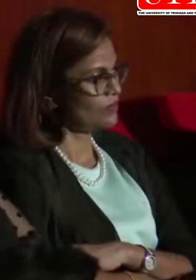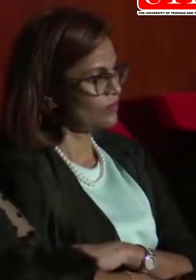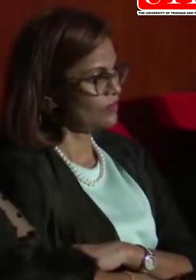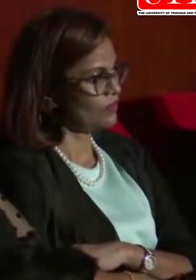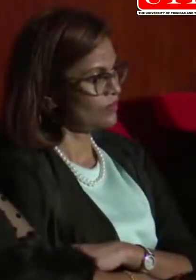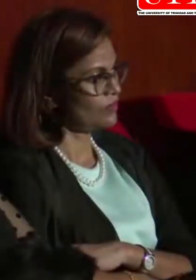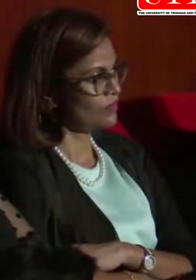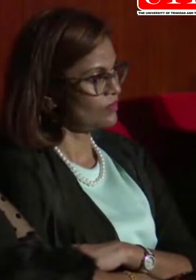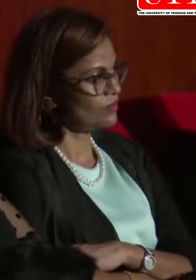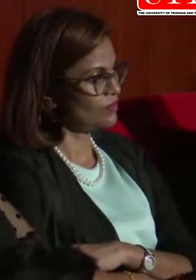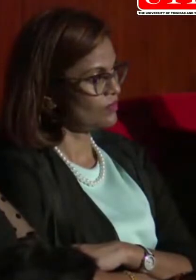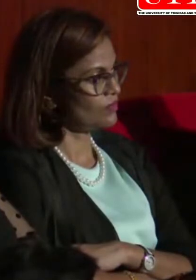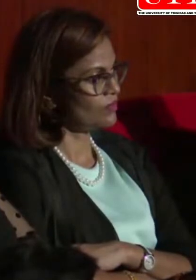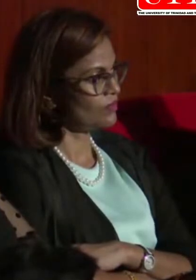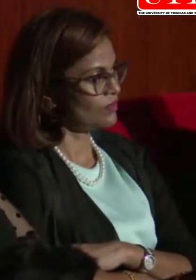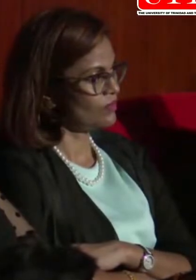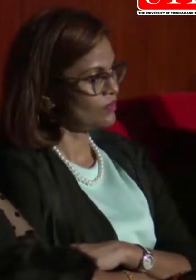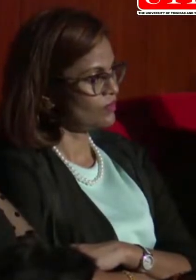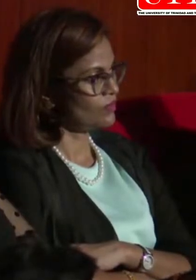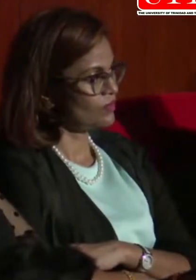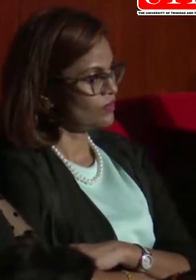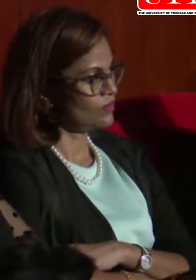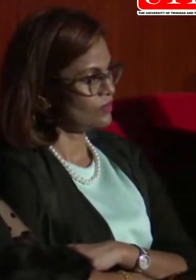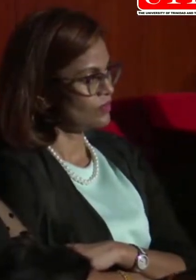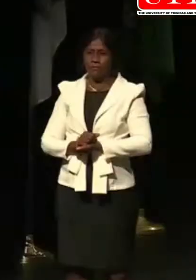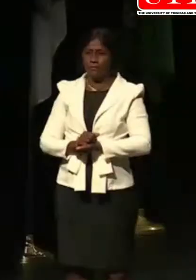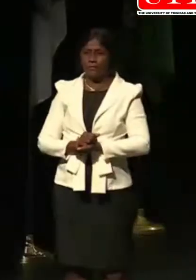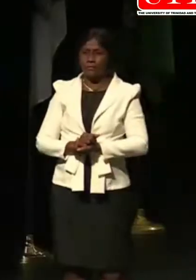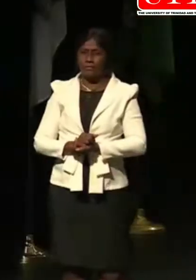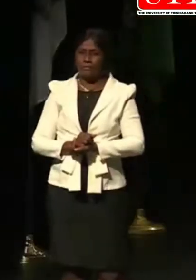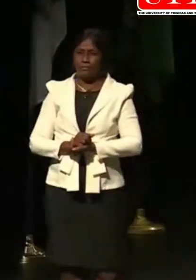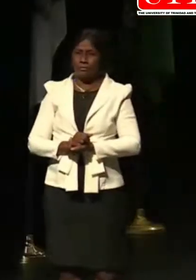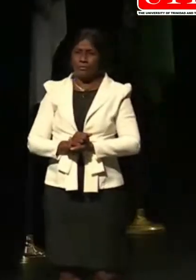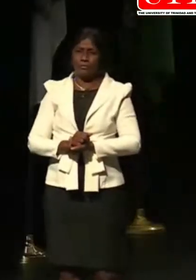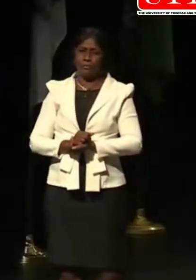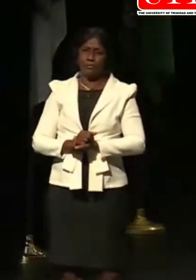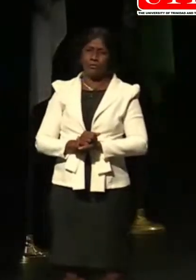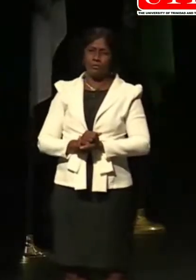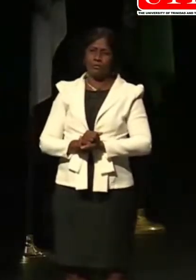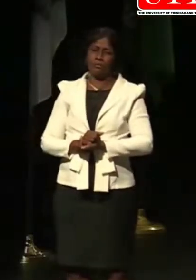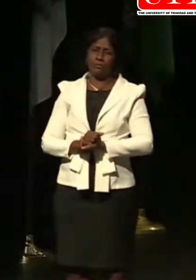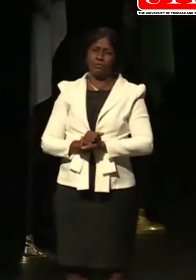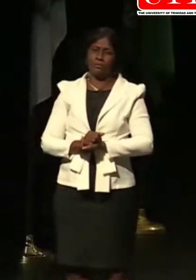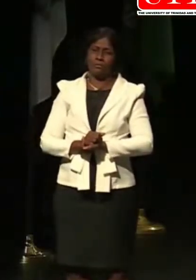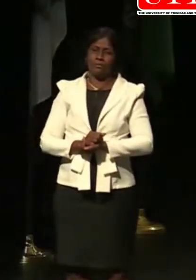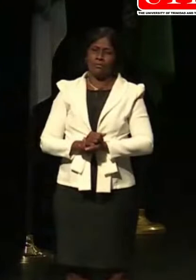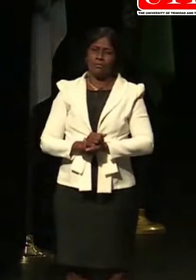citizen of this beautiful and beloved country we call Trinidad and Tobago.